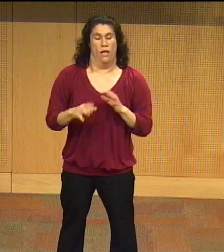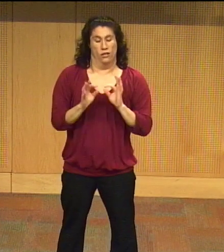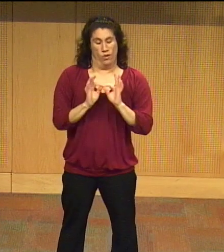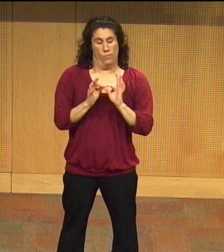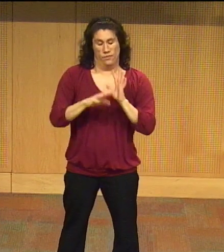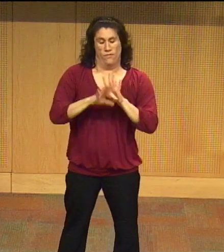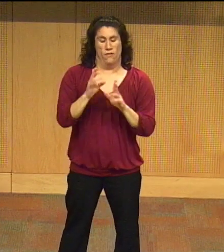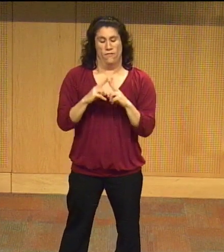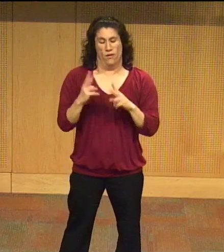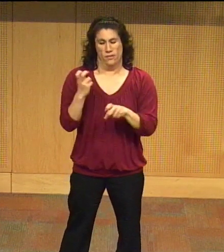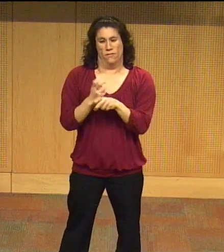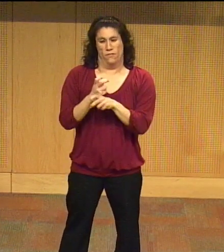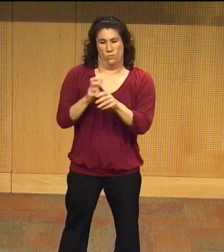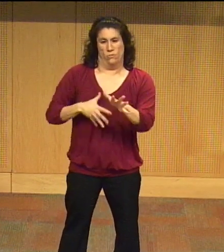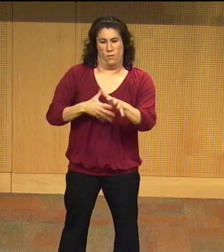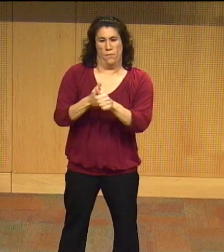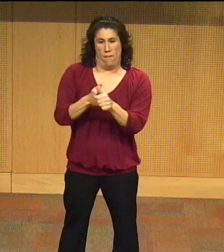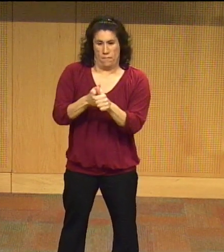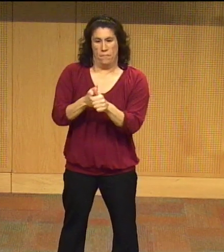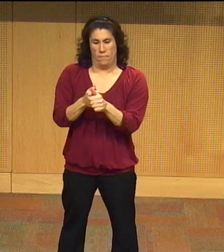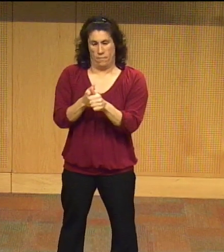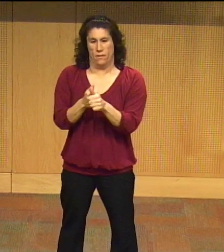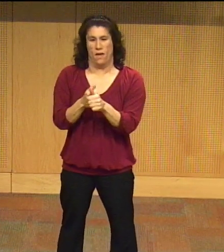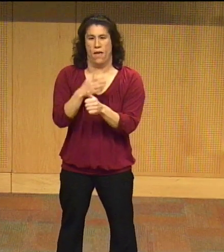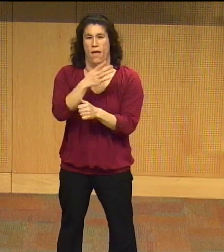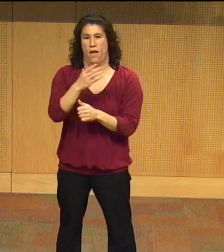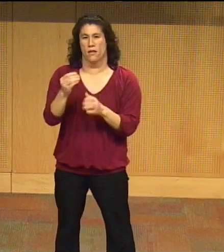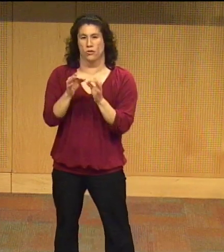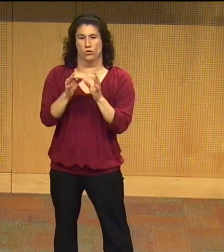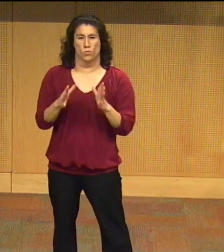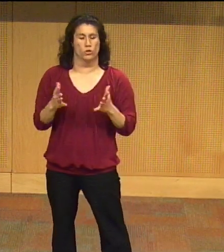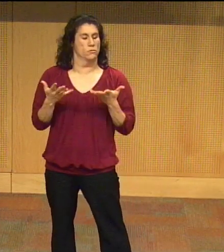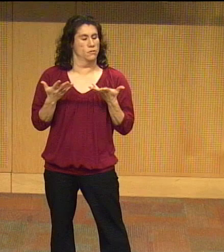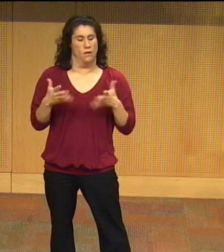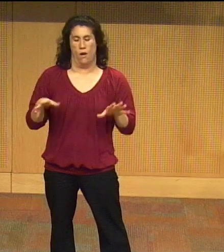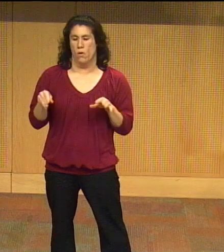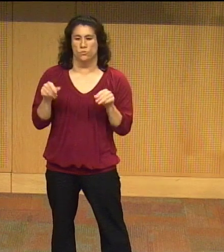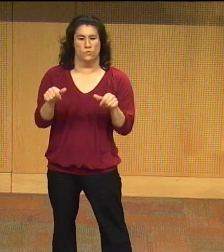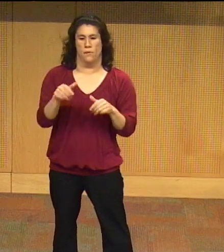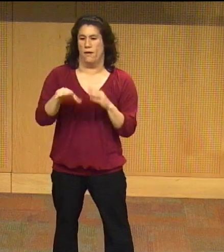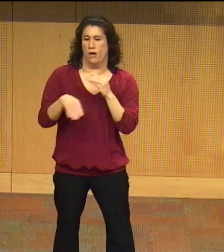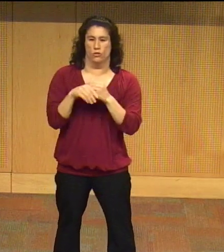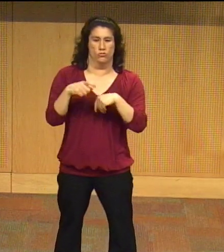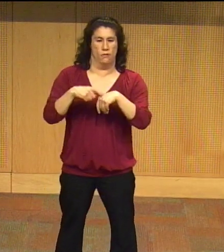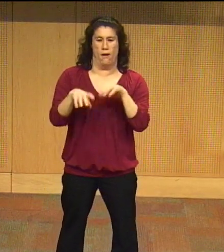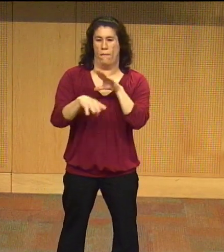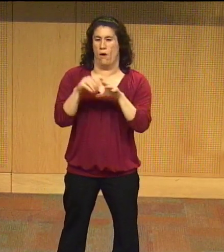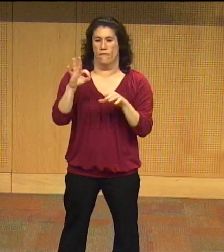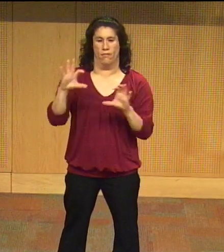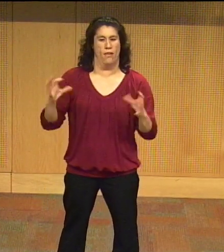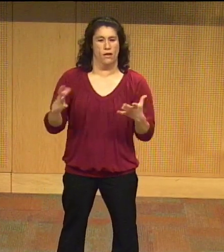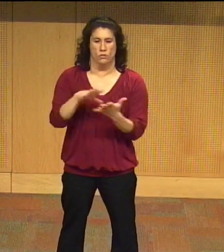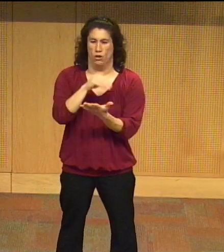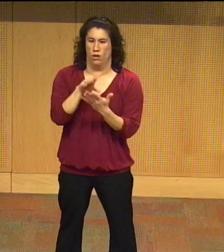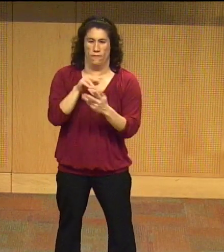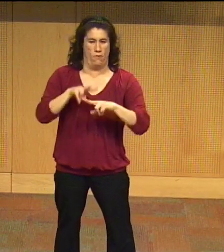than that was the speed at which the information was just dumped, and the interpreters had a difficult time following up and keeping up